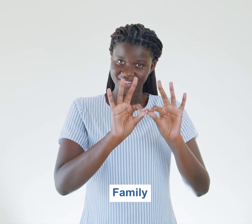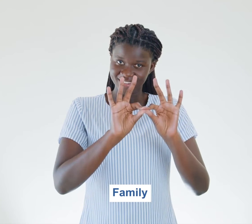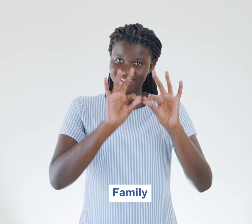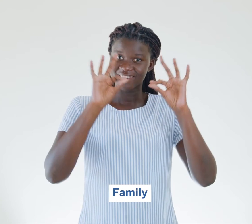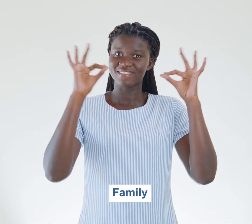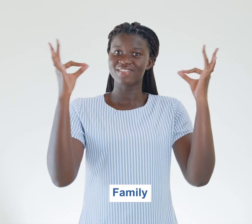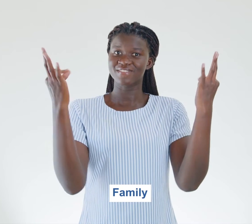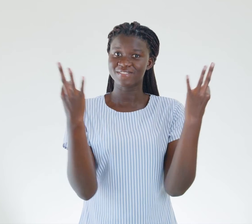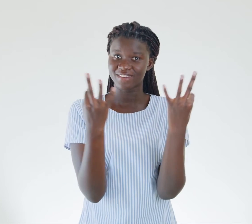Family